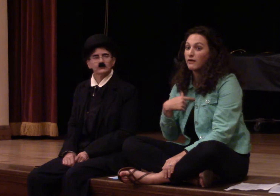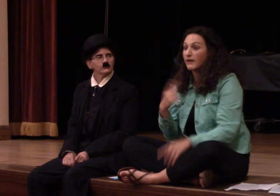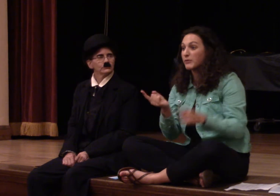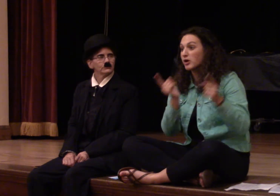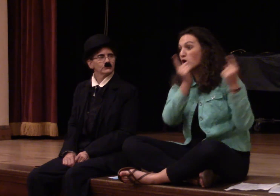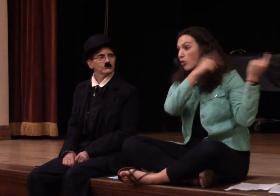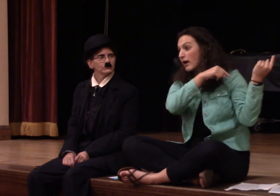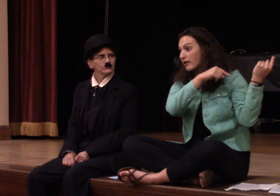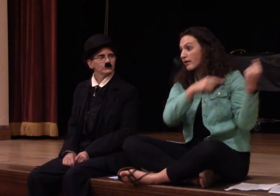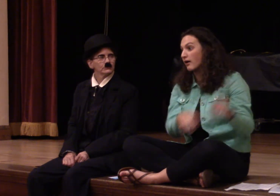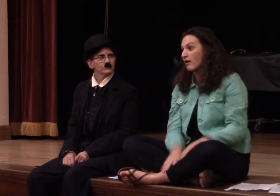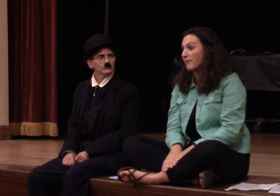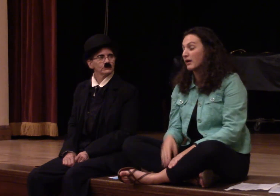I'm gonna go back there, I'm not gonna say,